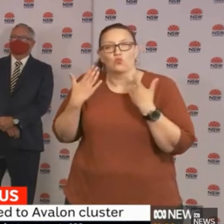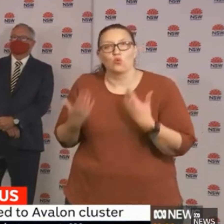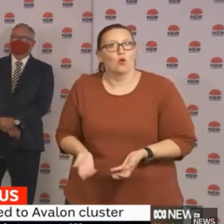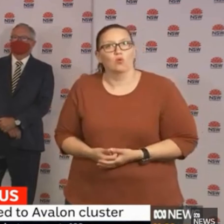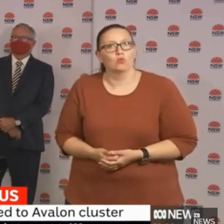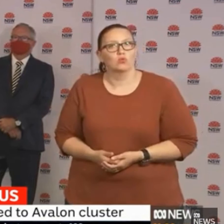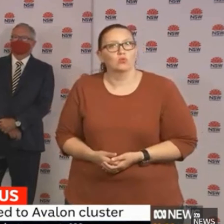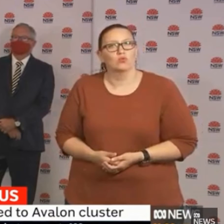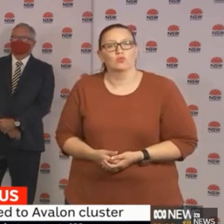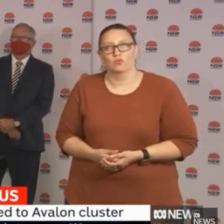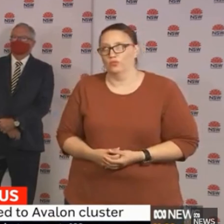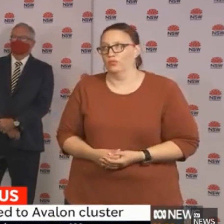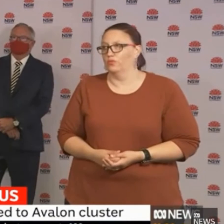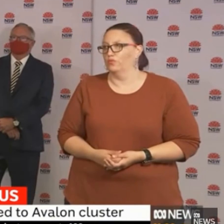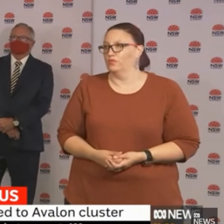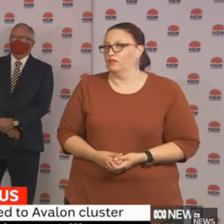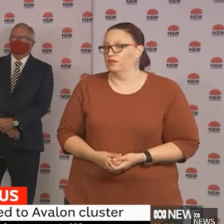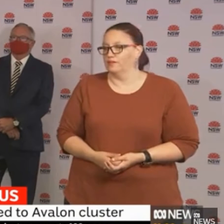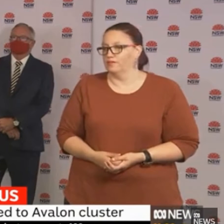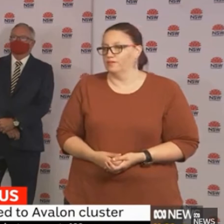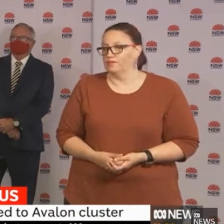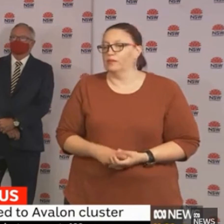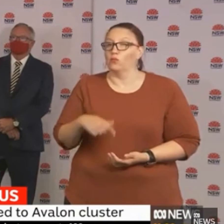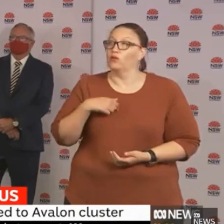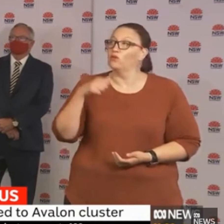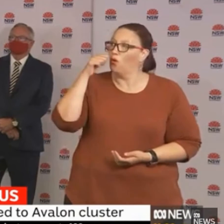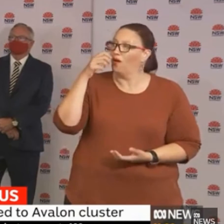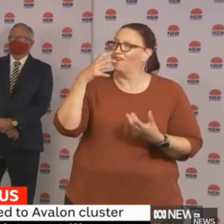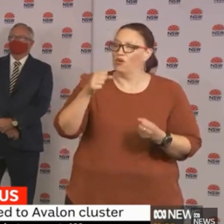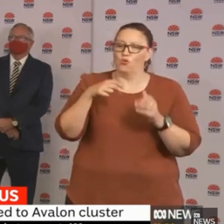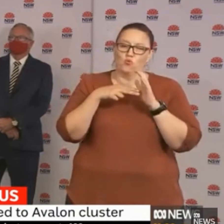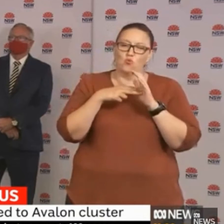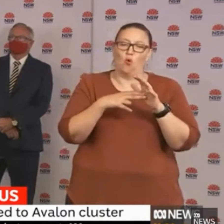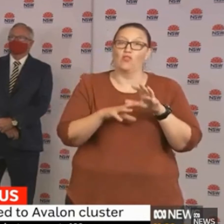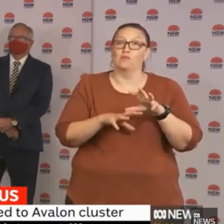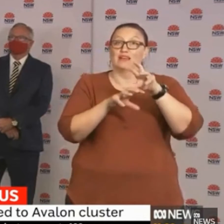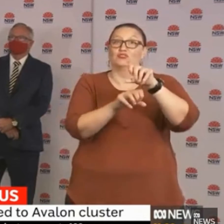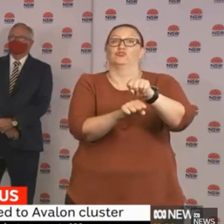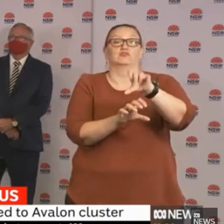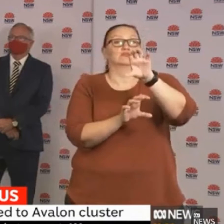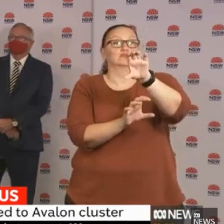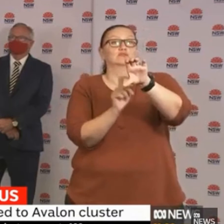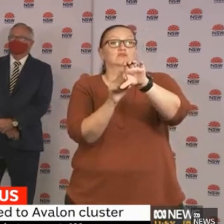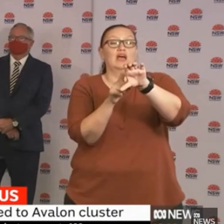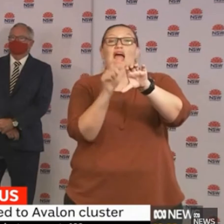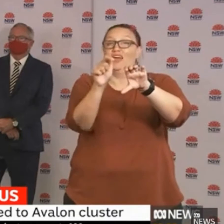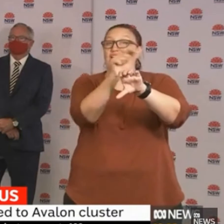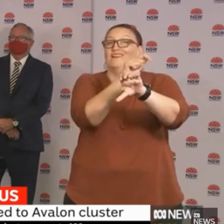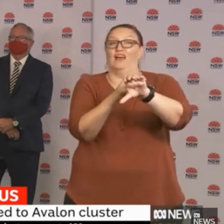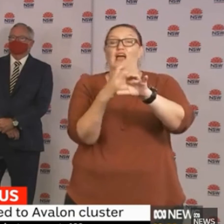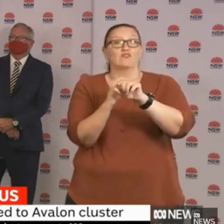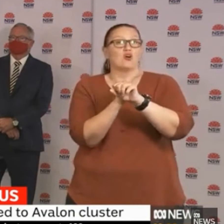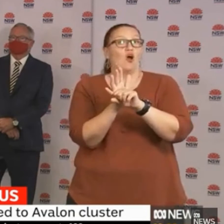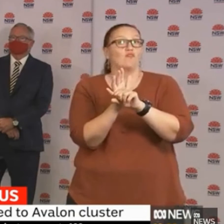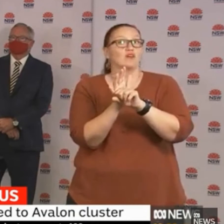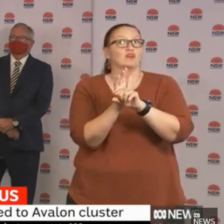was clearly some evidence of cases in that northern beaches area, in the northern area, where there were geographically linked